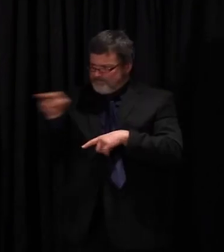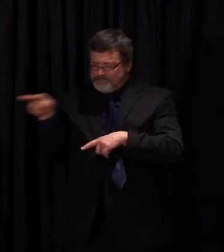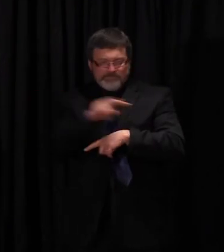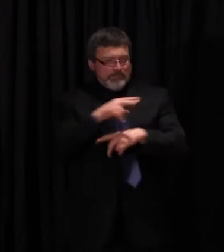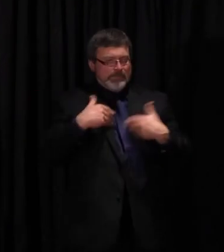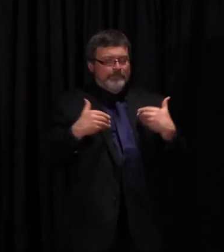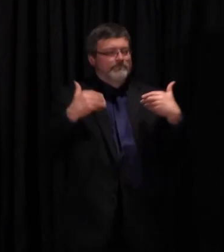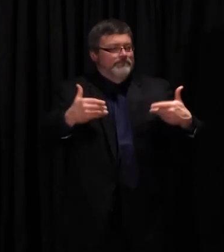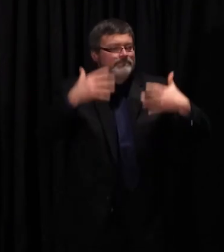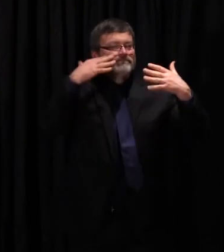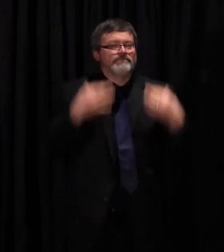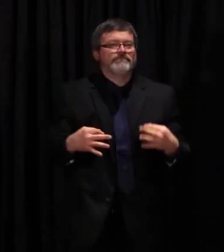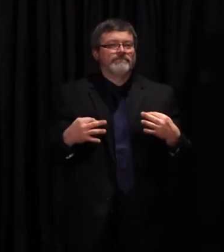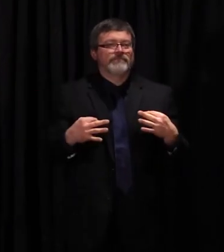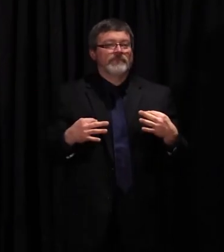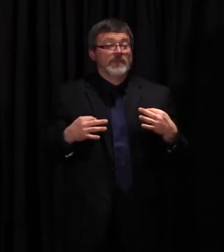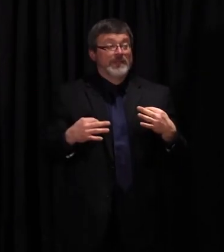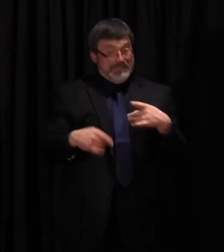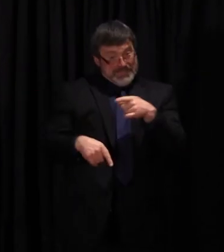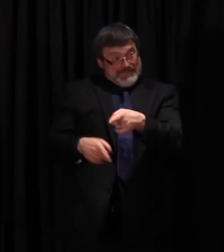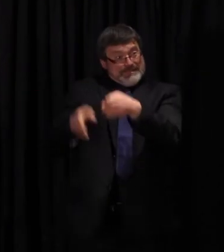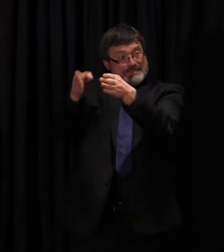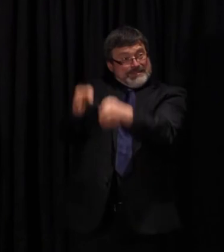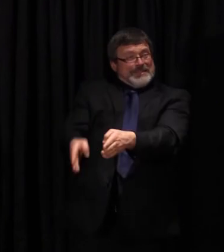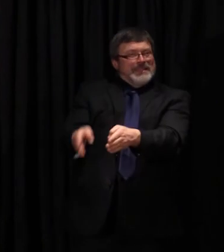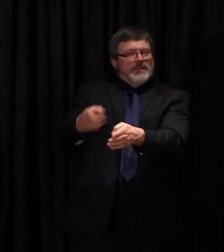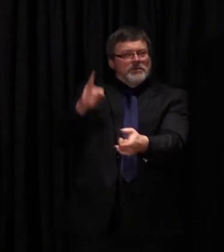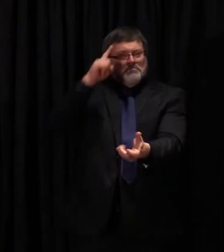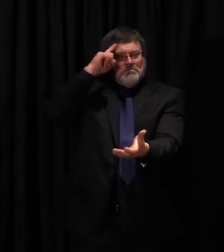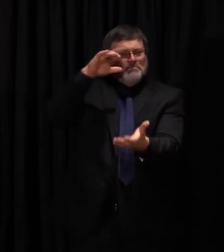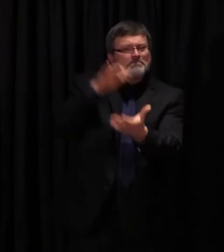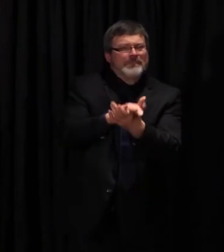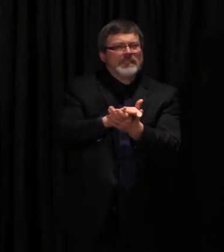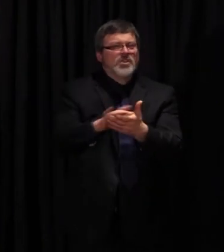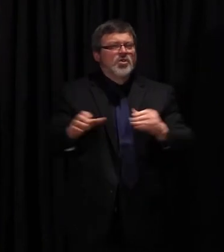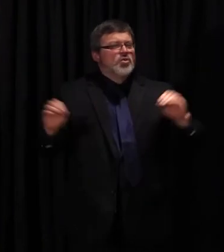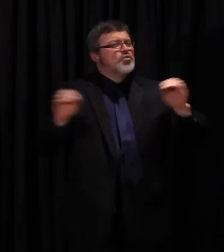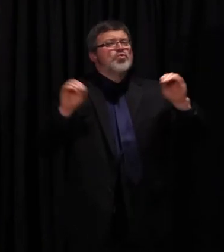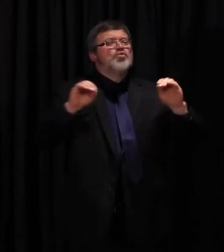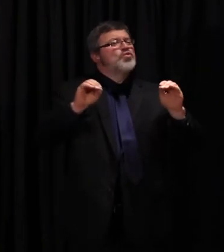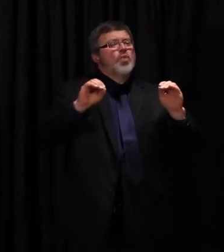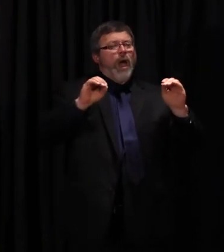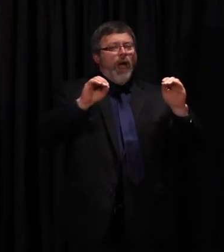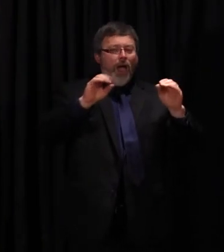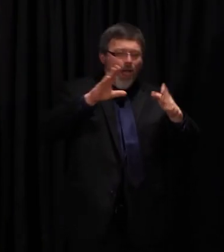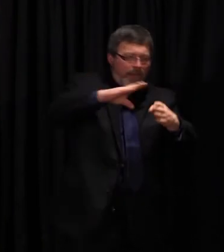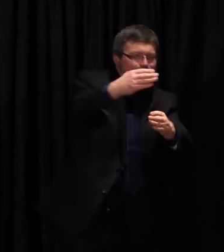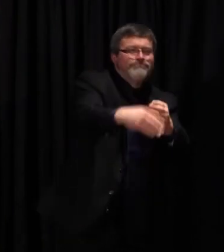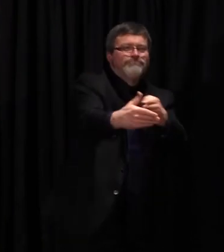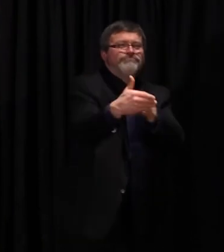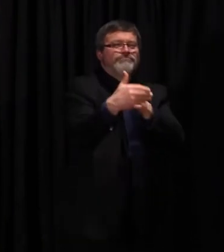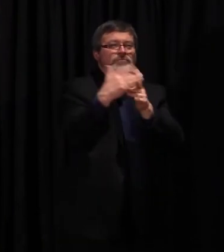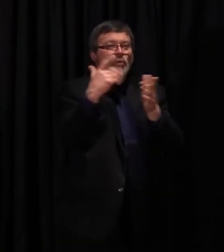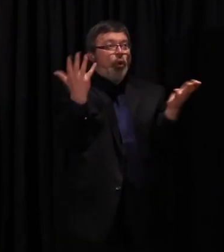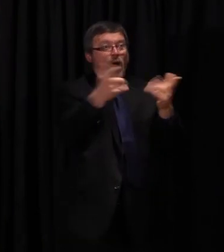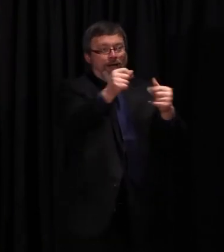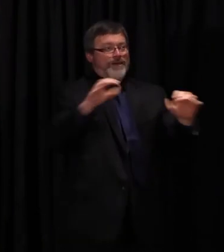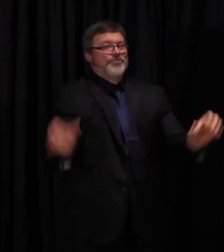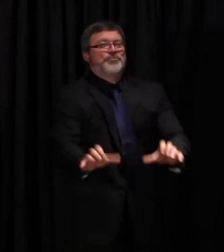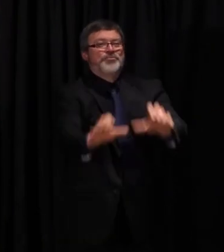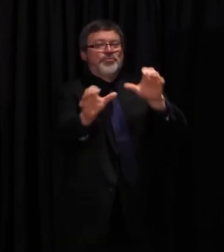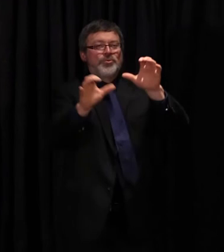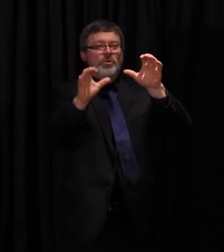General Powell believed there is no end to the good you can do if you don't care who gets the